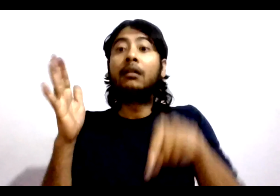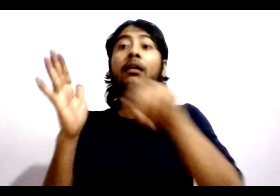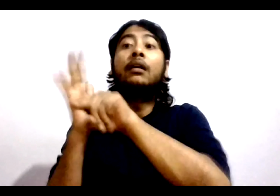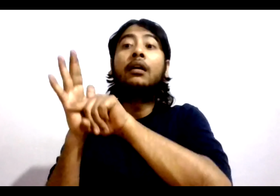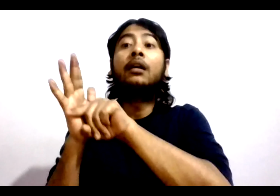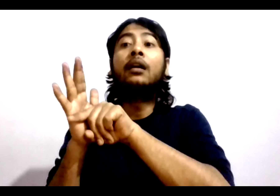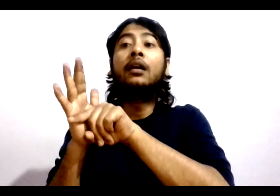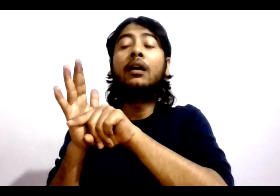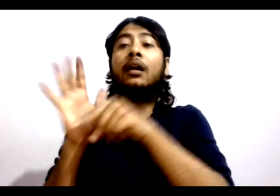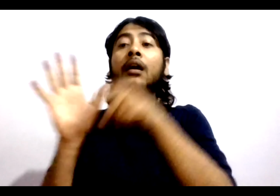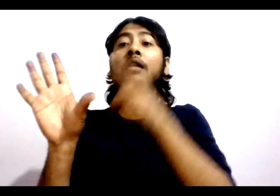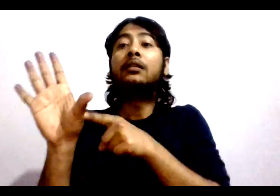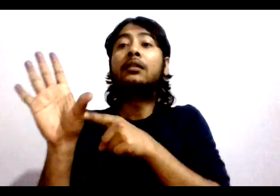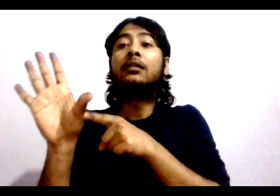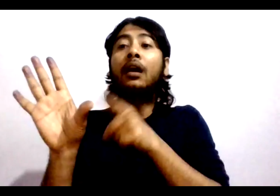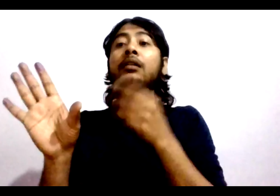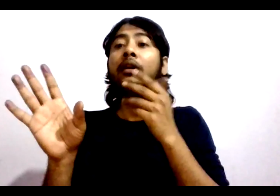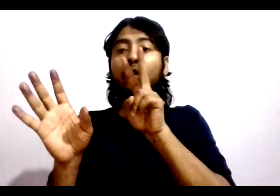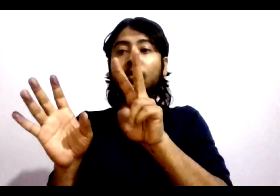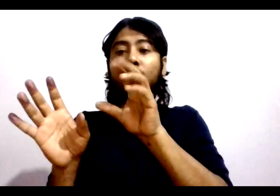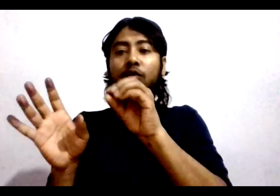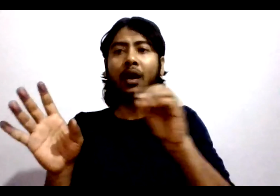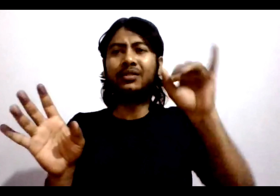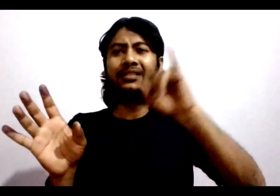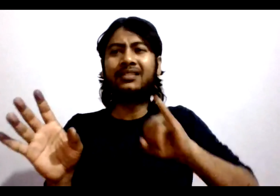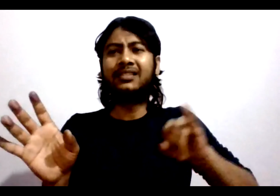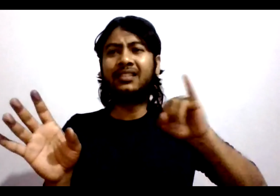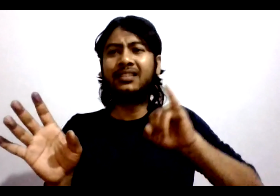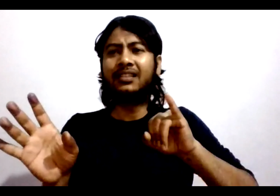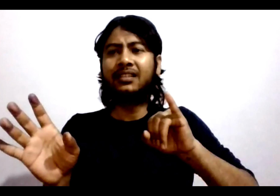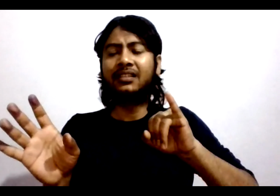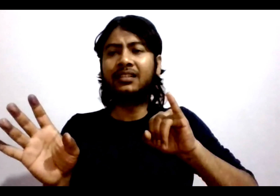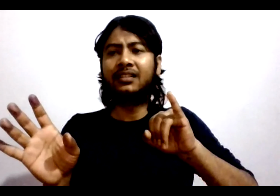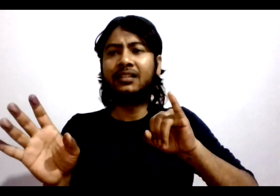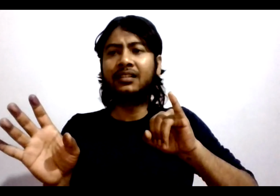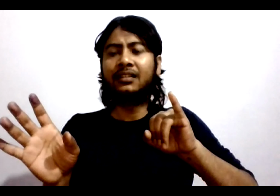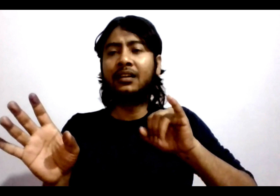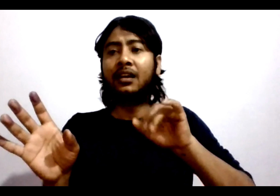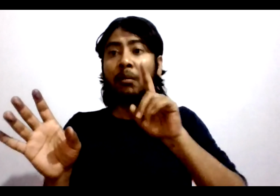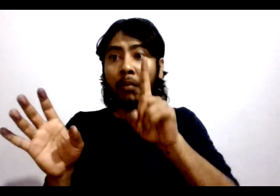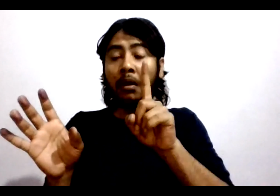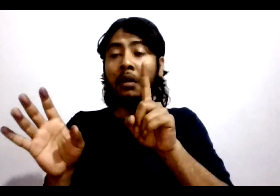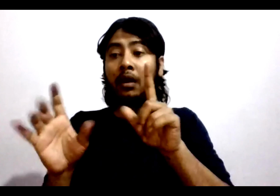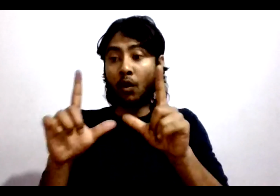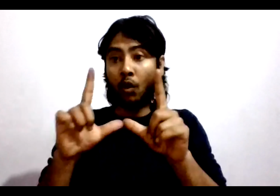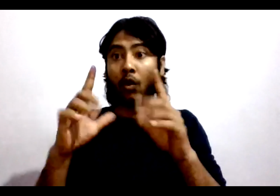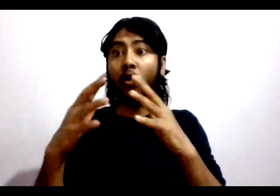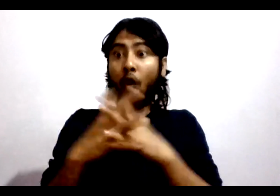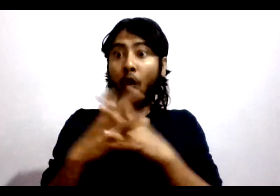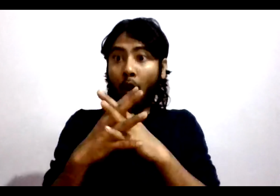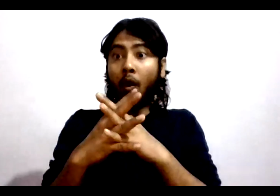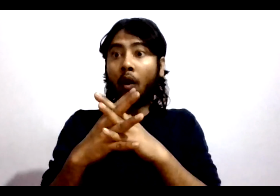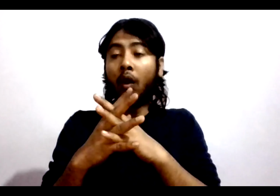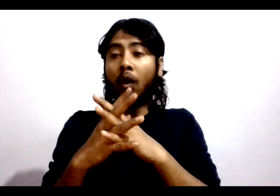2006, but the law came into force in India in 2016. That is around after 8